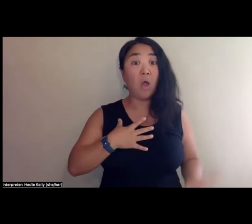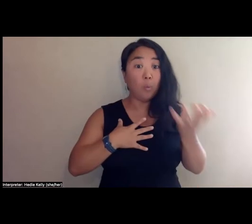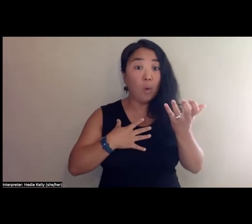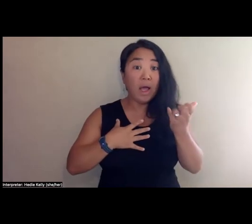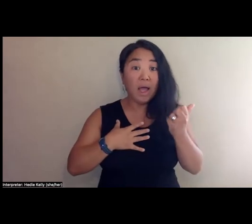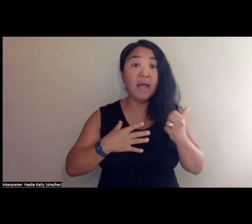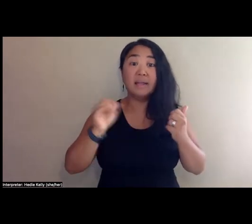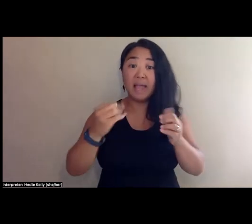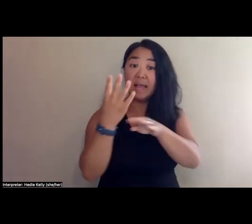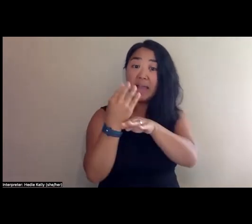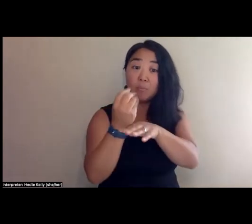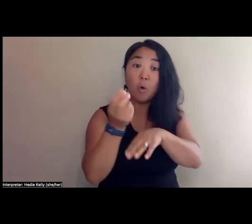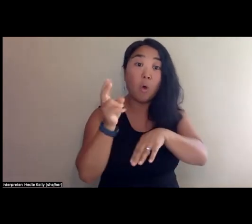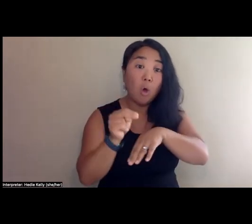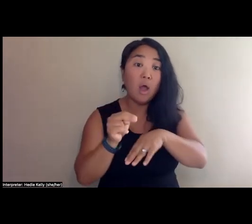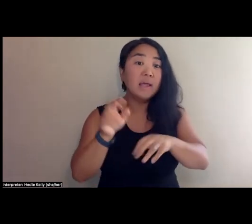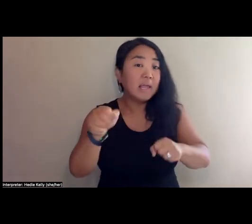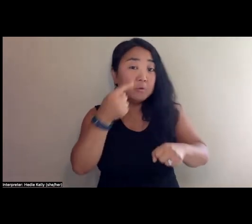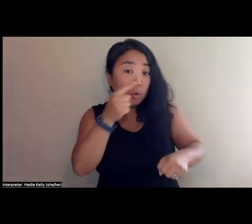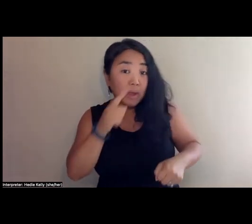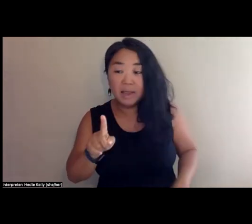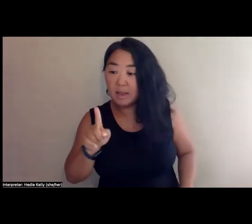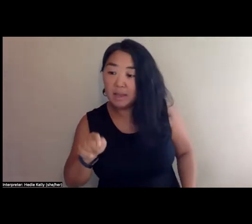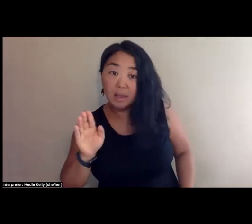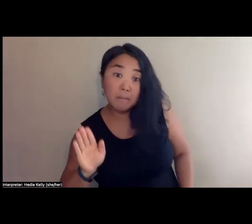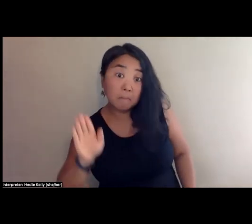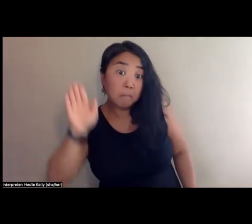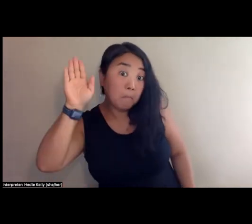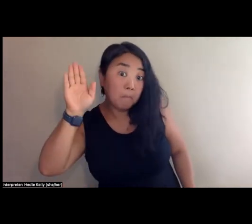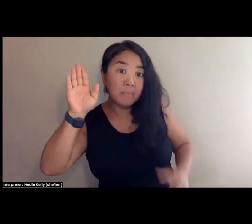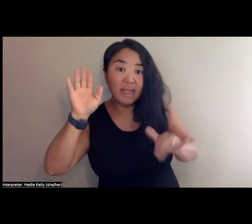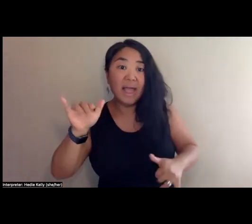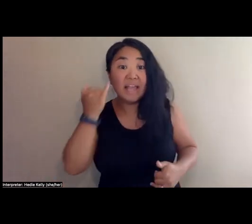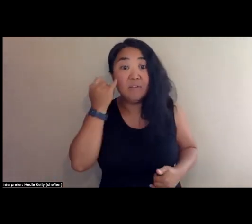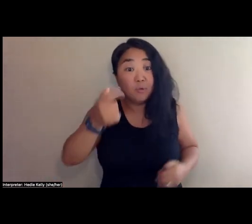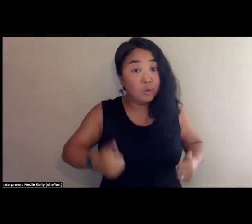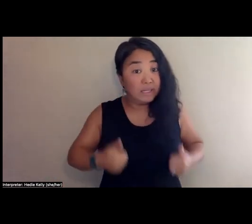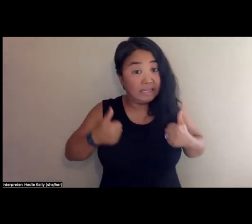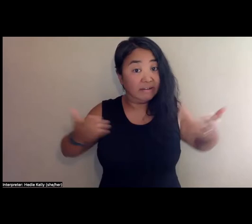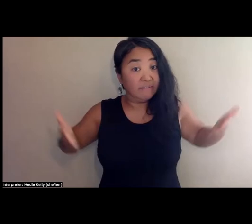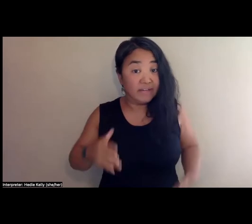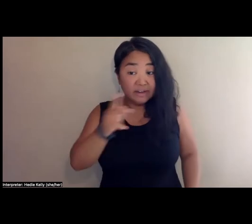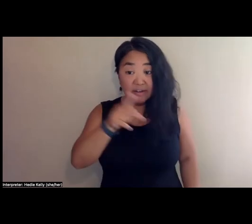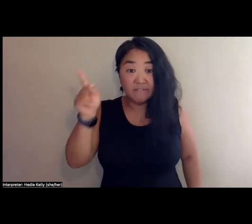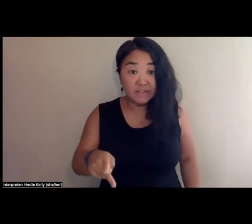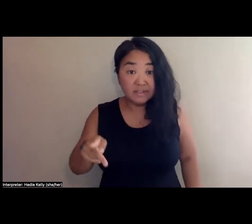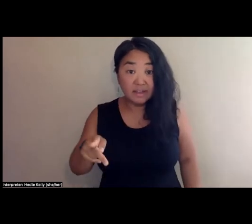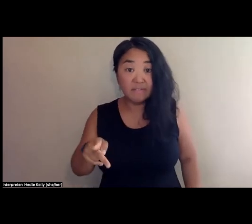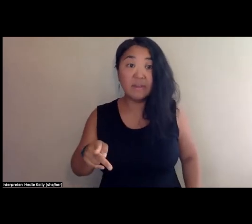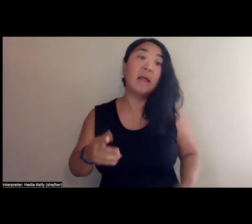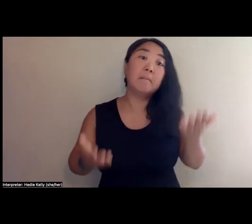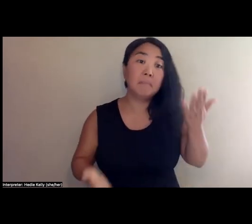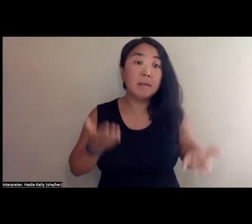the raise hand feature. I'm gonna ask you to raise your hand. If you live in Philadelphia, and maybe we